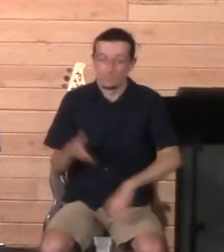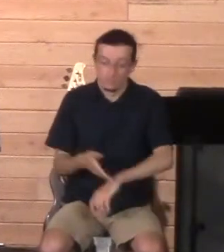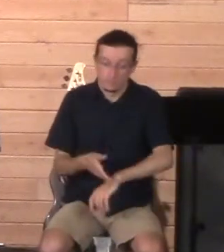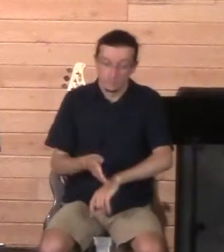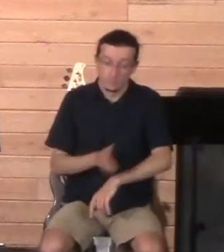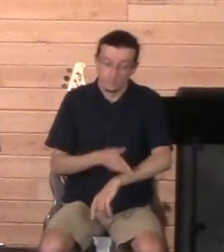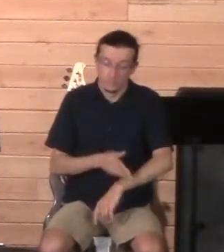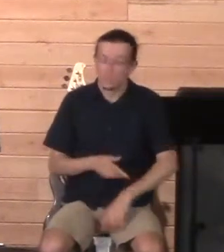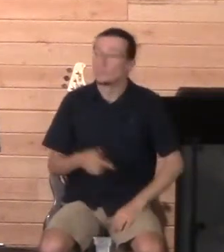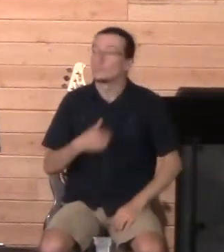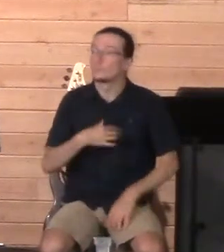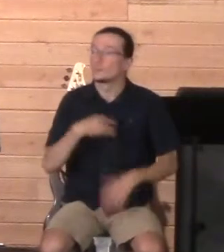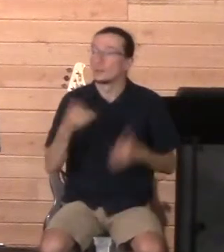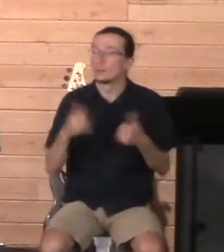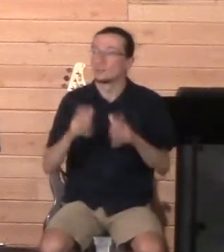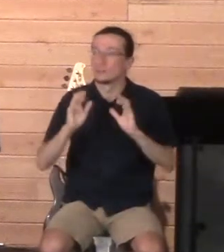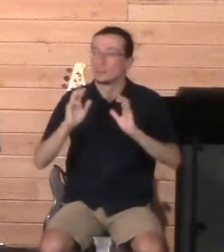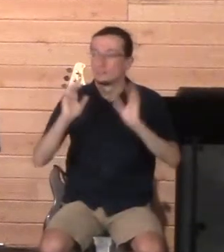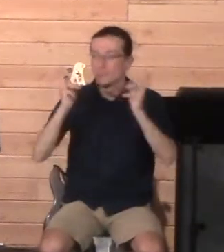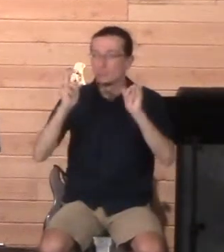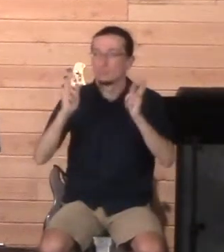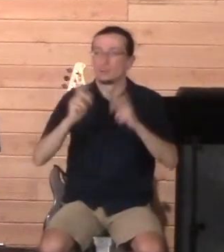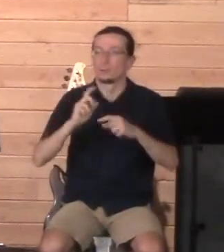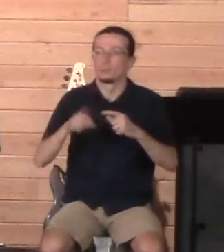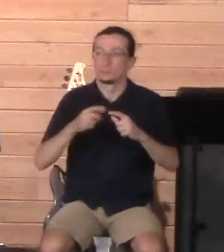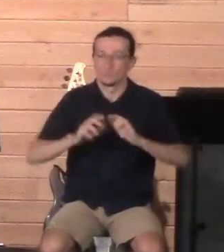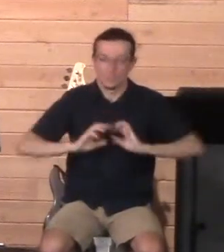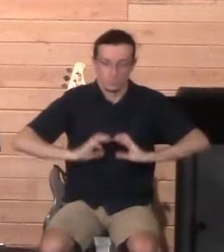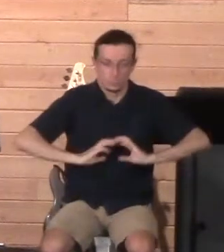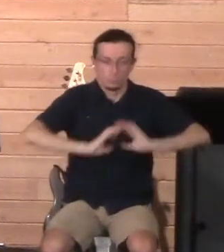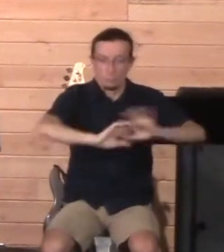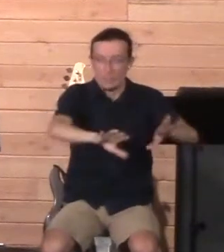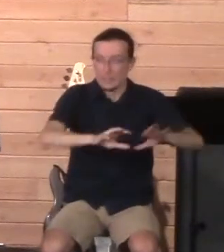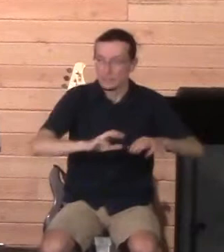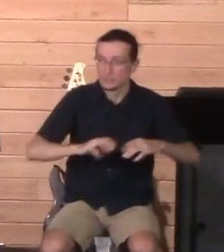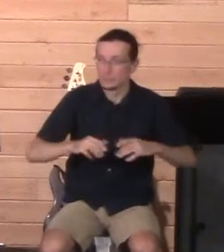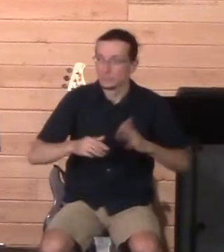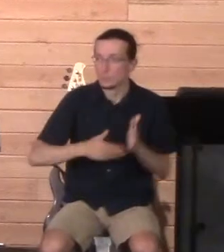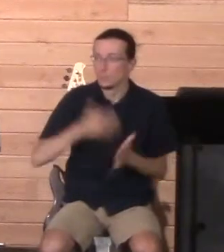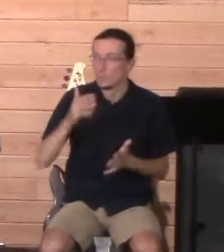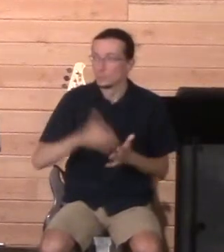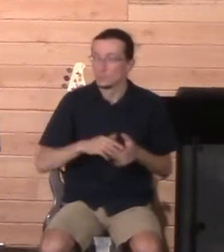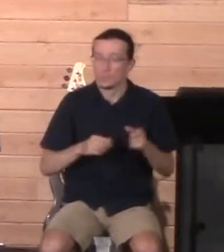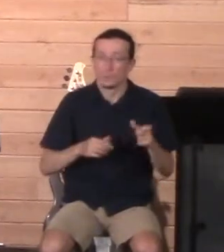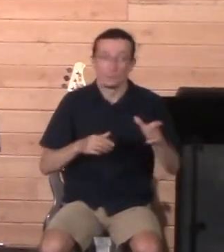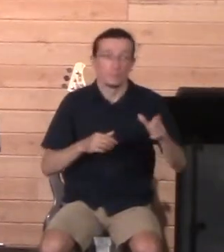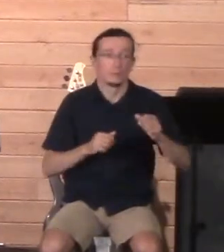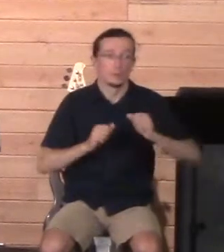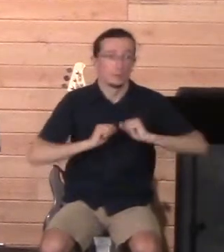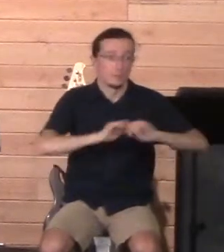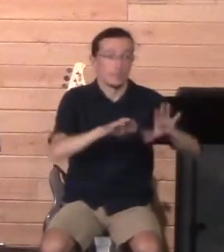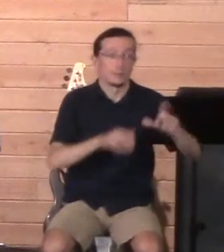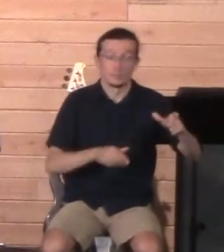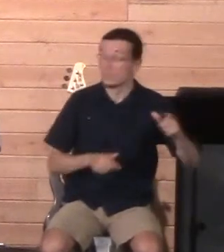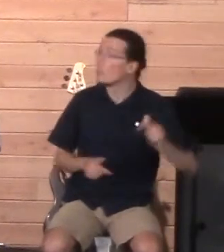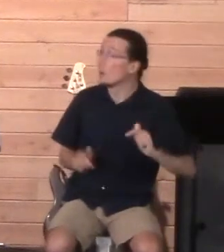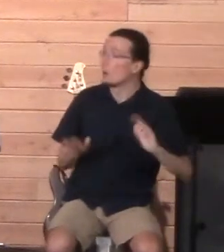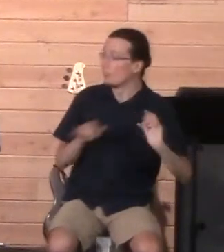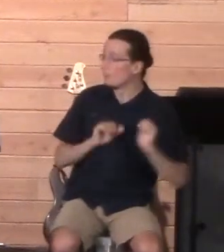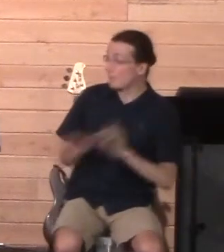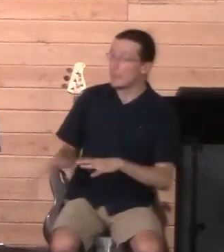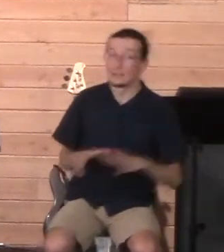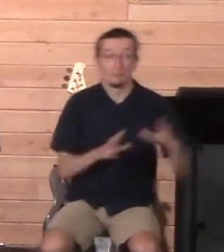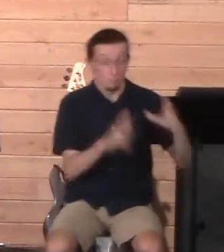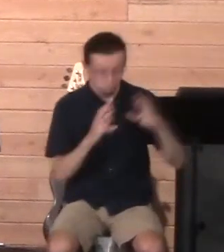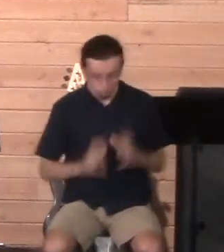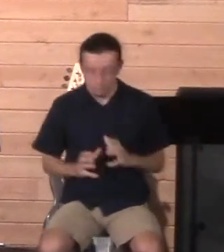I like to play basketball where you pass the ball to somebody once in a while and they throw it back. It's a lot more